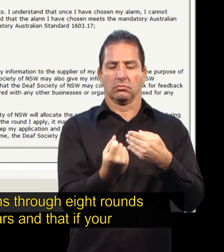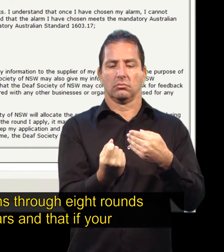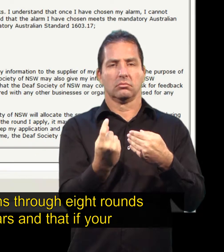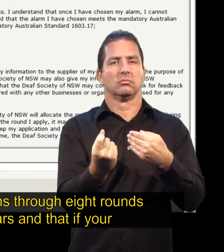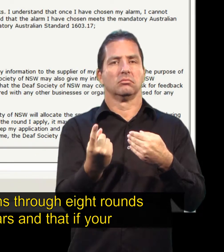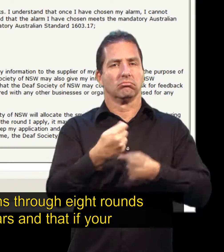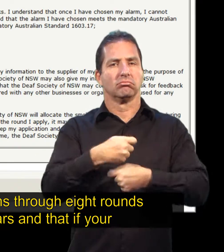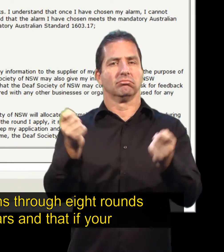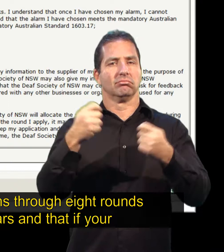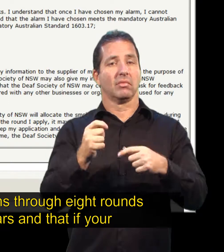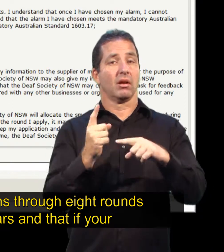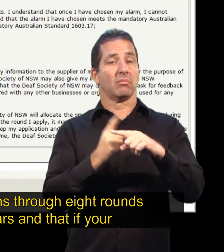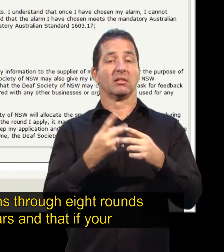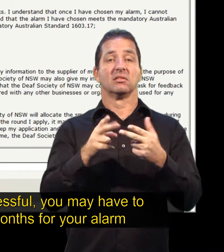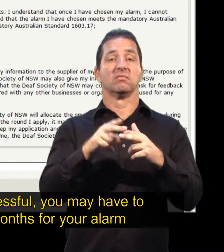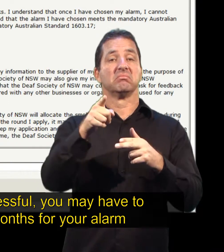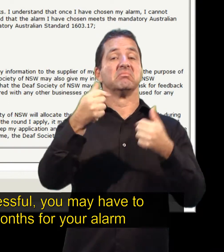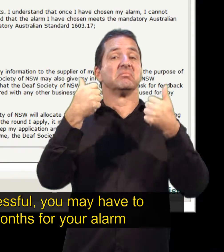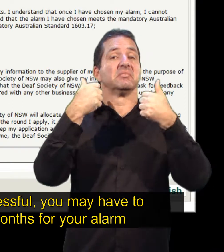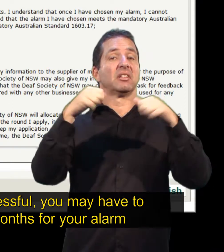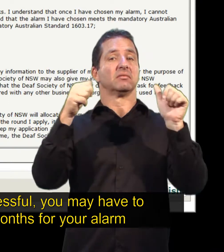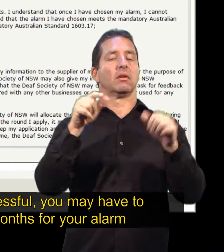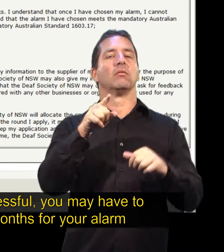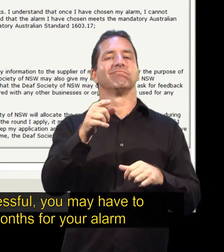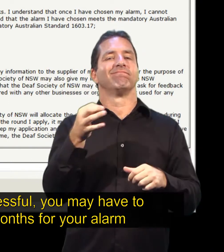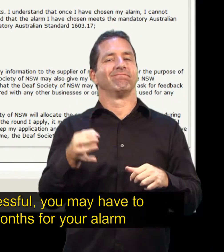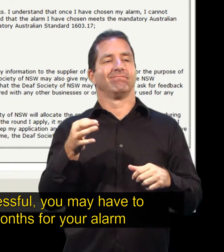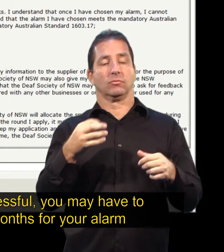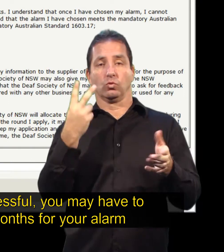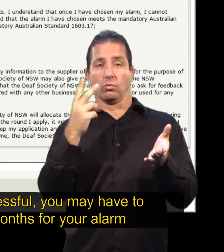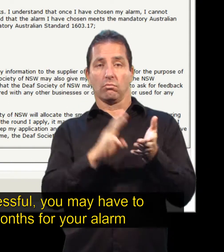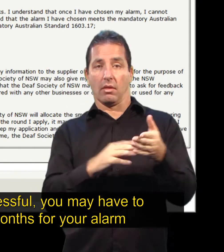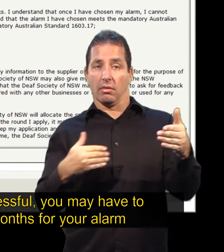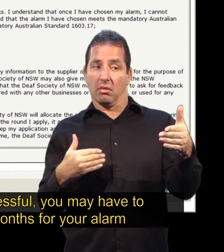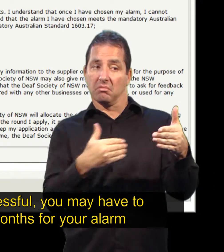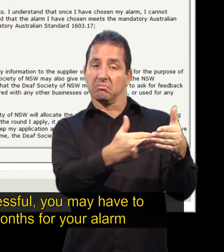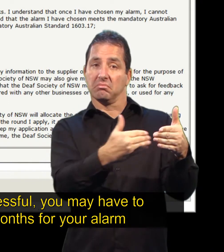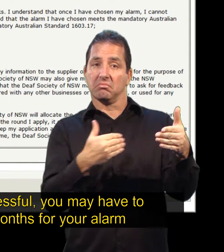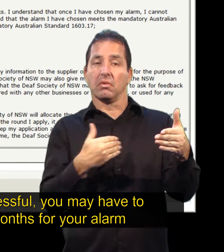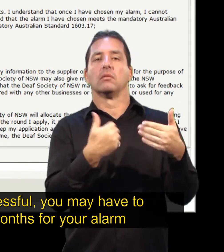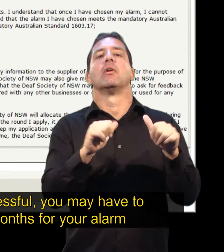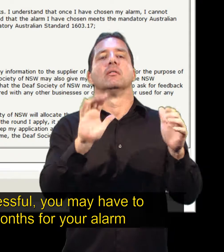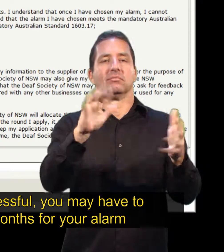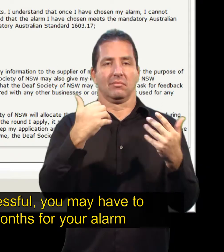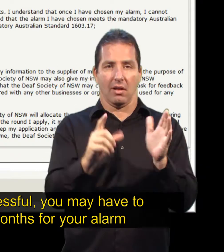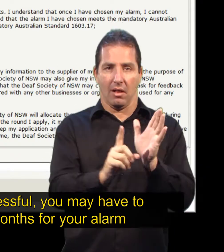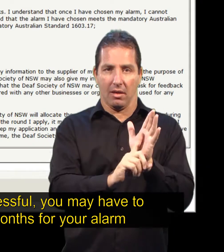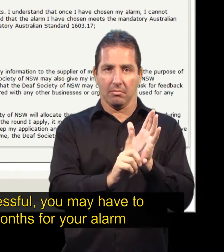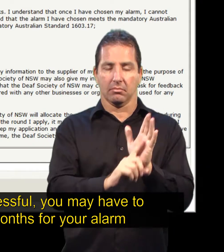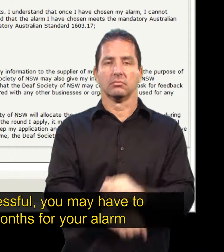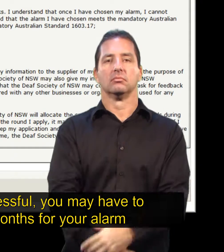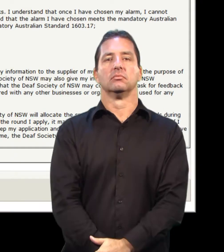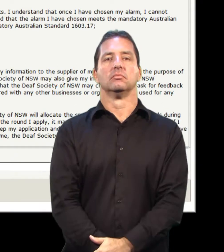3 years, and that if your application is successful, you may have to wait up to 2 months for your alarm.